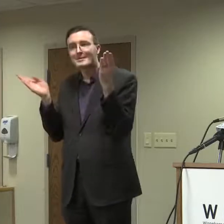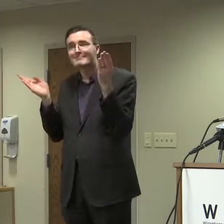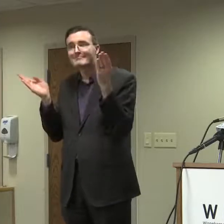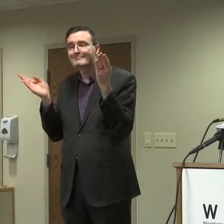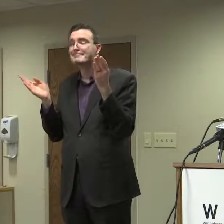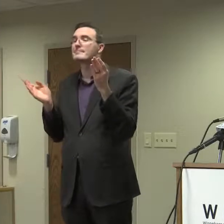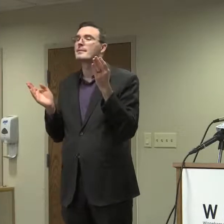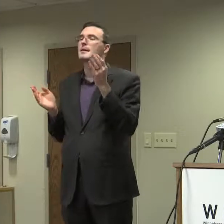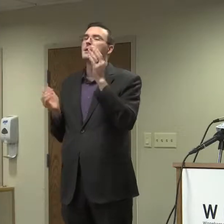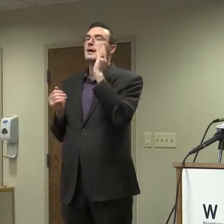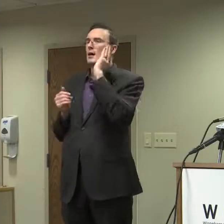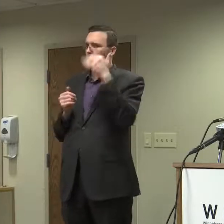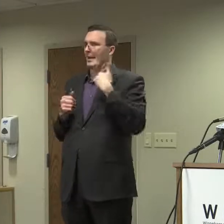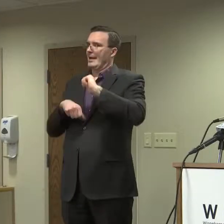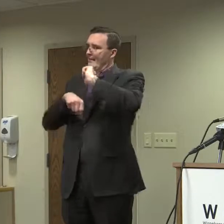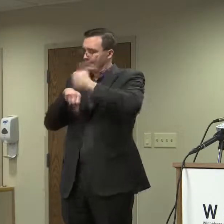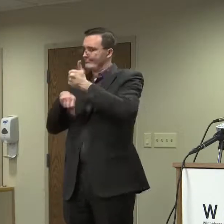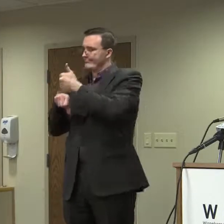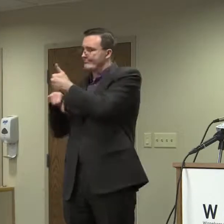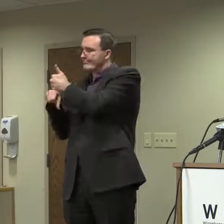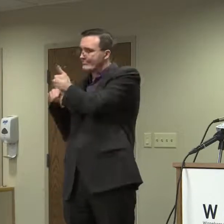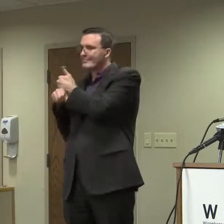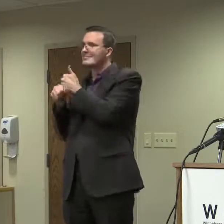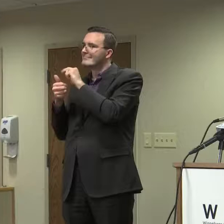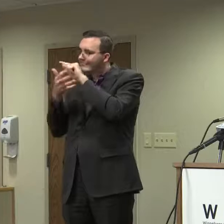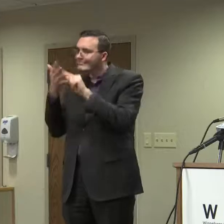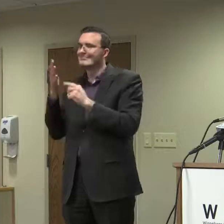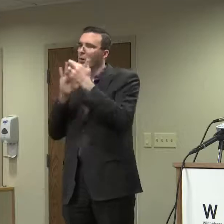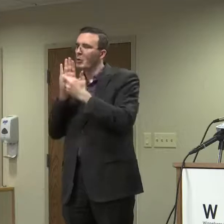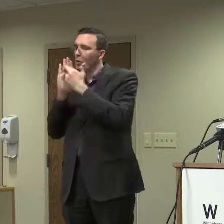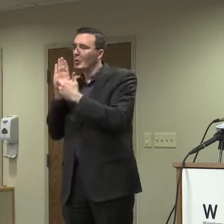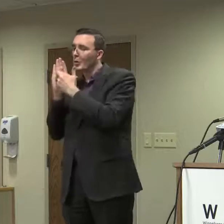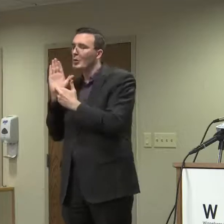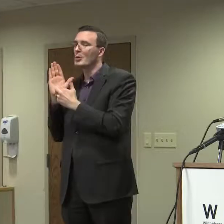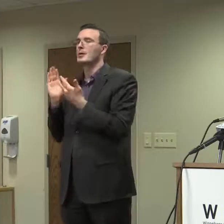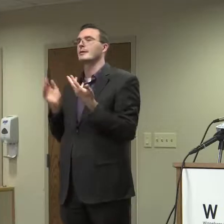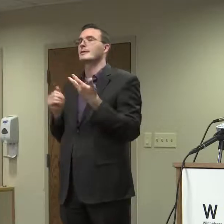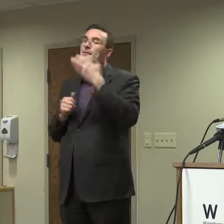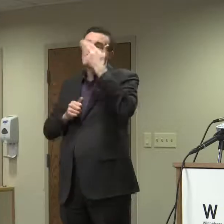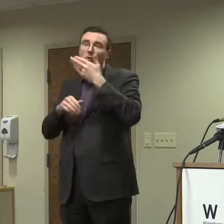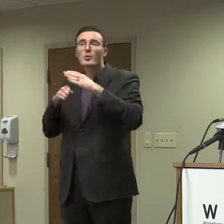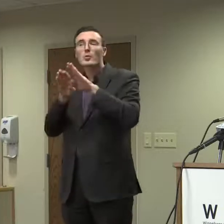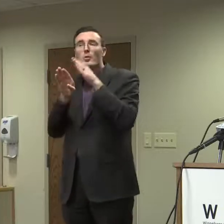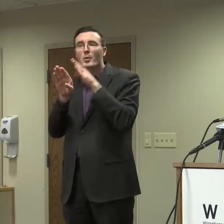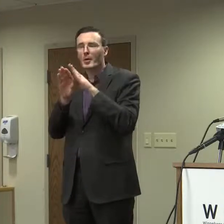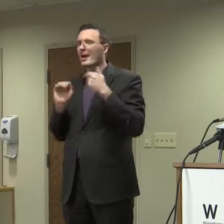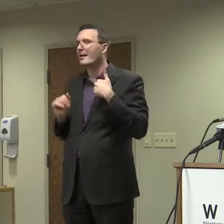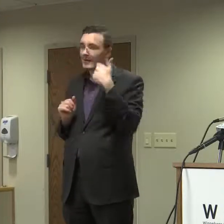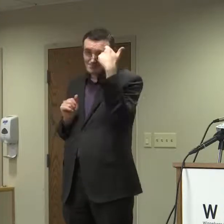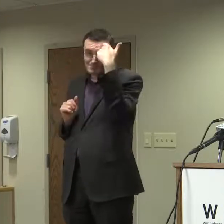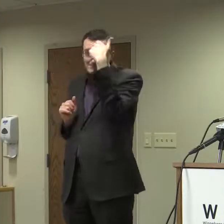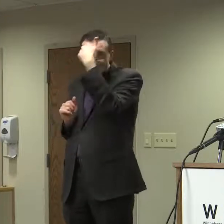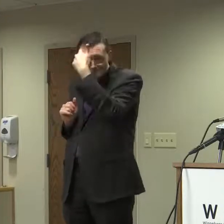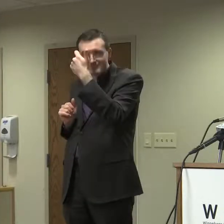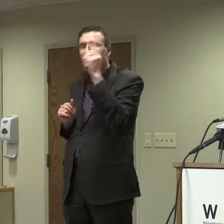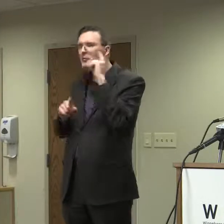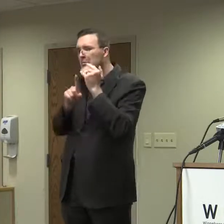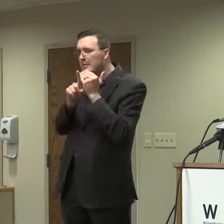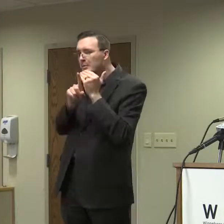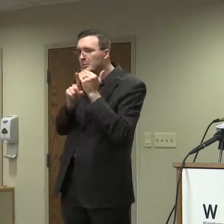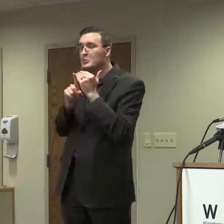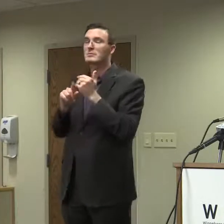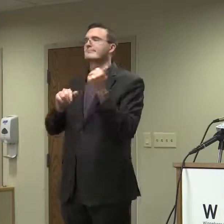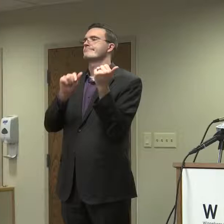We'll have a host of mitigations in place. We will have the temperature scanner at the front door. Everyone will be mandated to